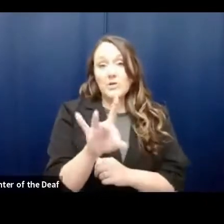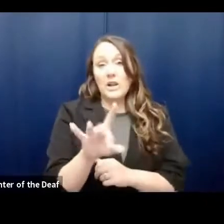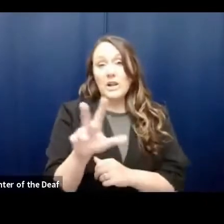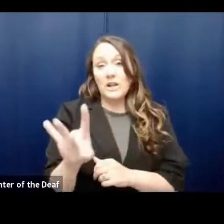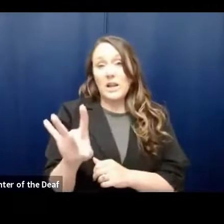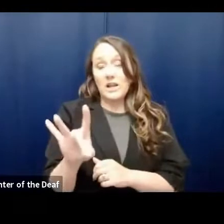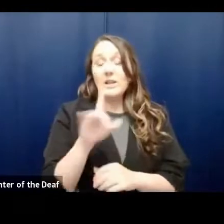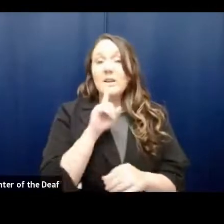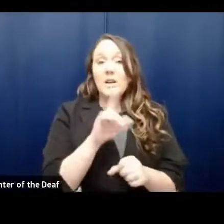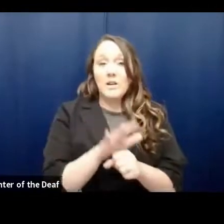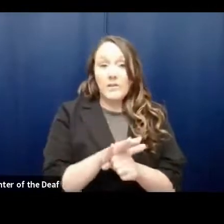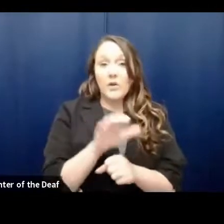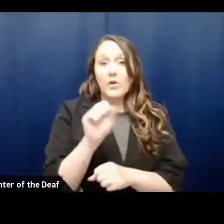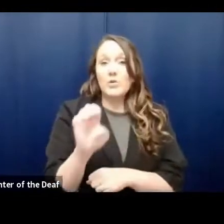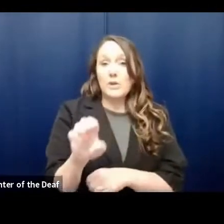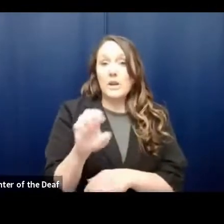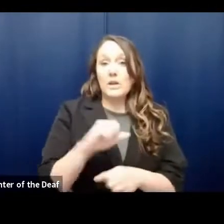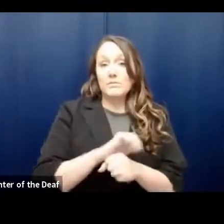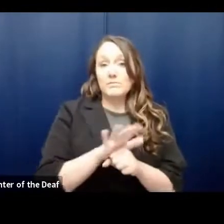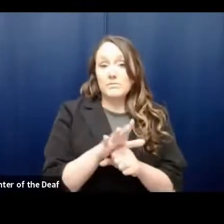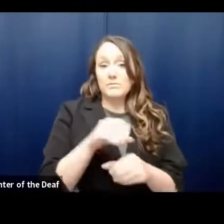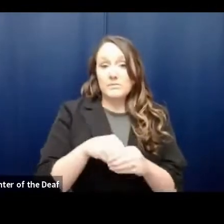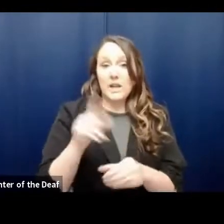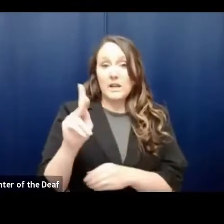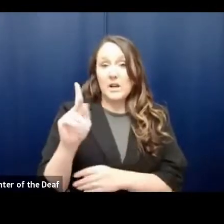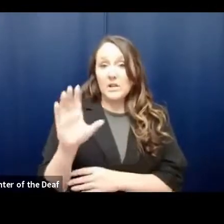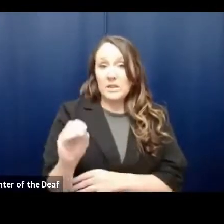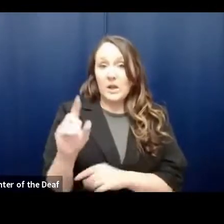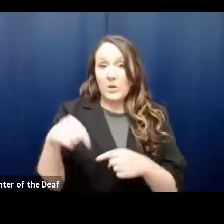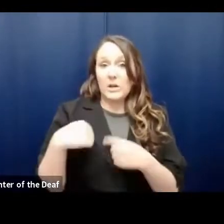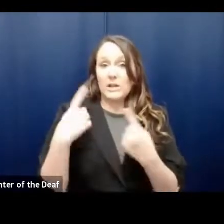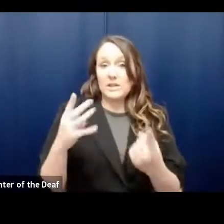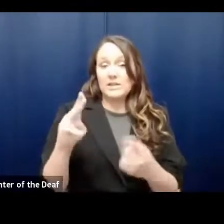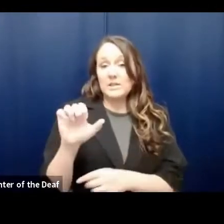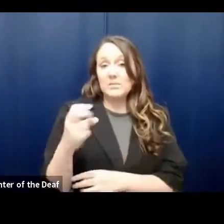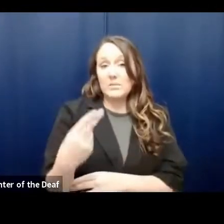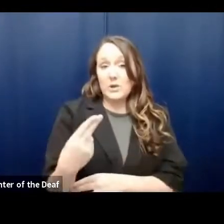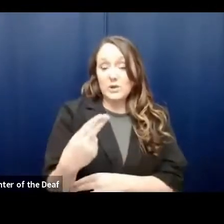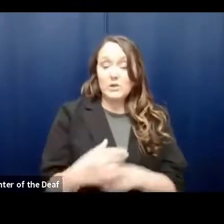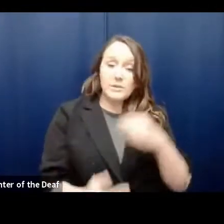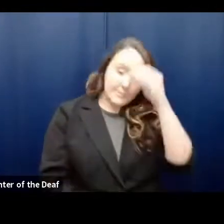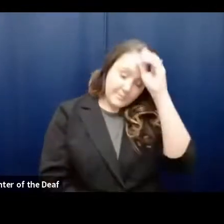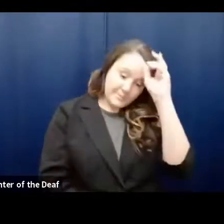16,388 confirmed cases of COVID-19 in Knox County since March.